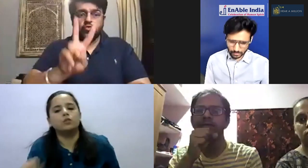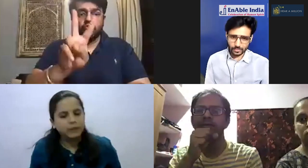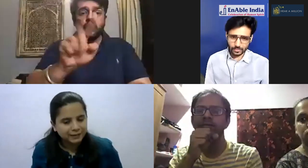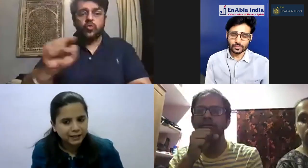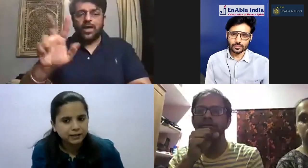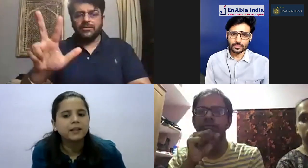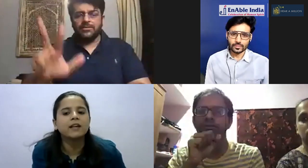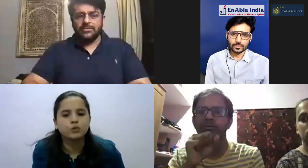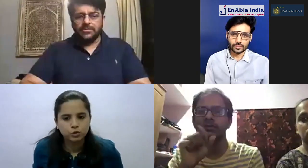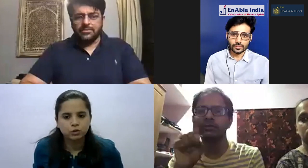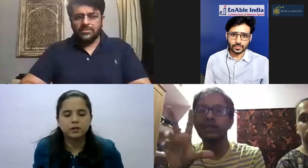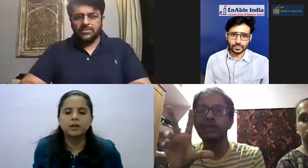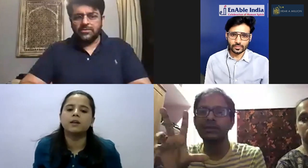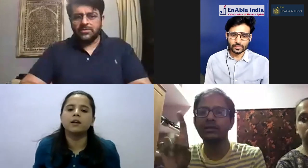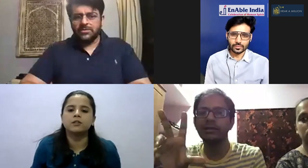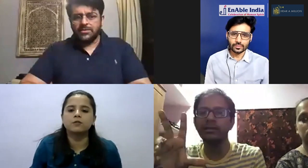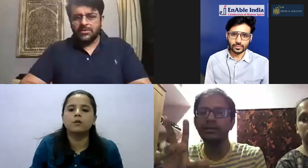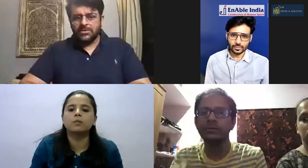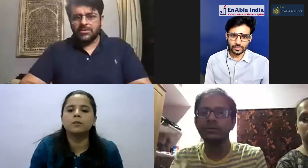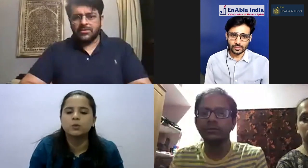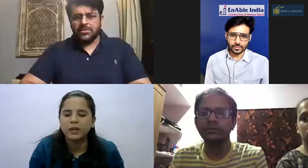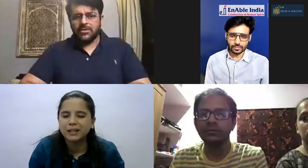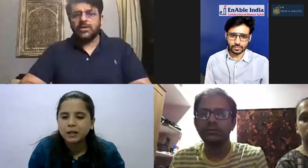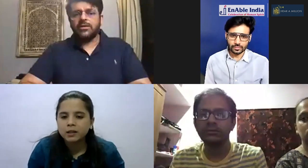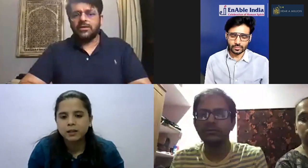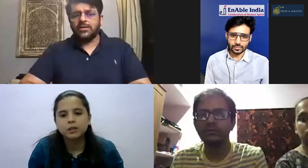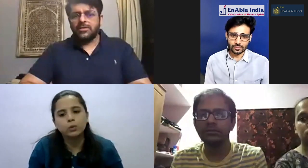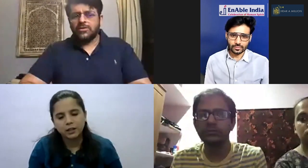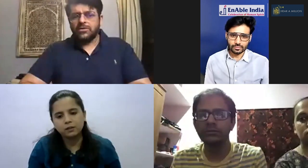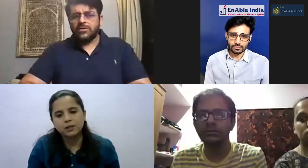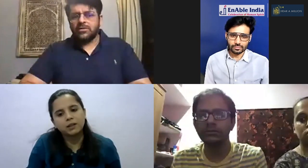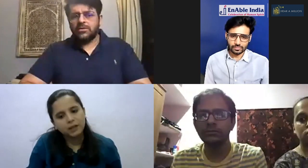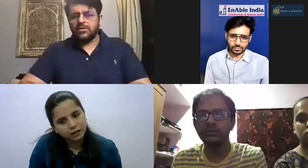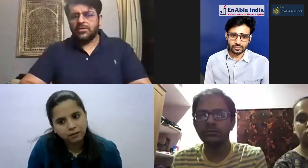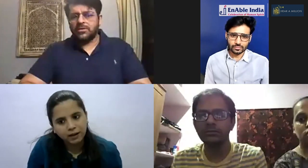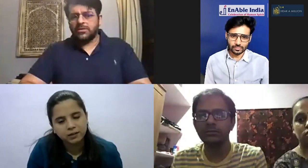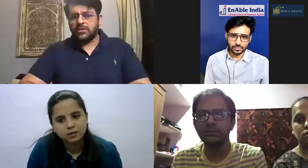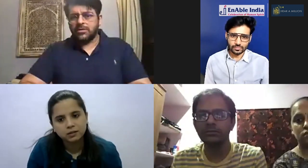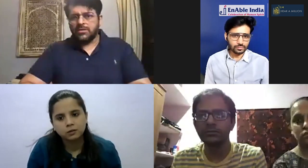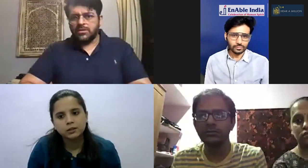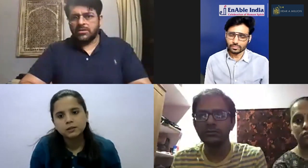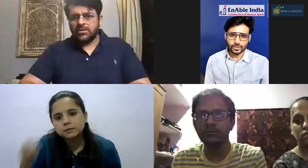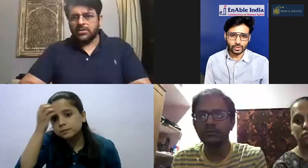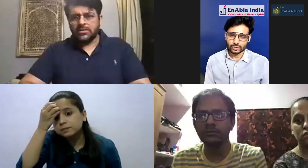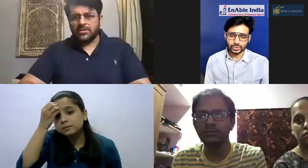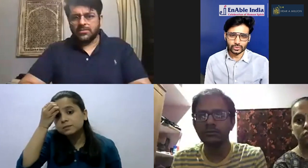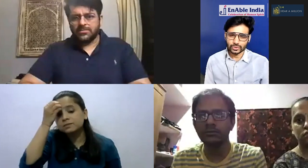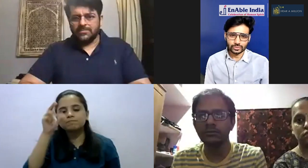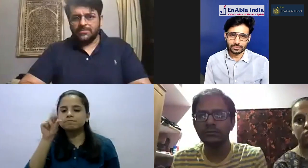Okay, so he's saying that he has 2 children and they are aged from in between 10 to 18, whether they can get vaccinated or not.